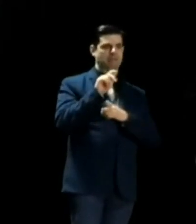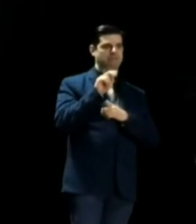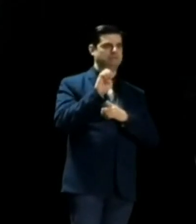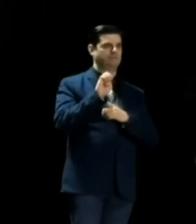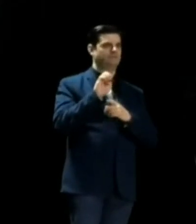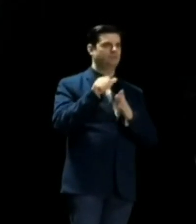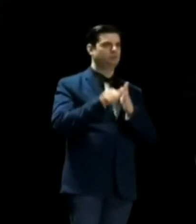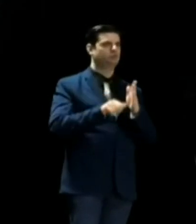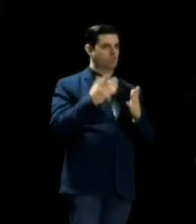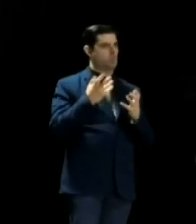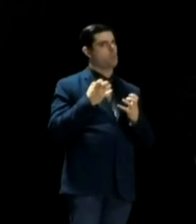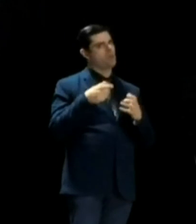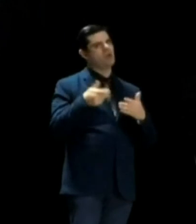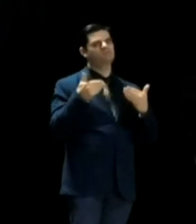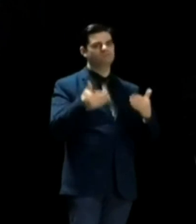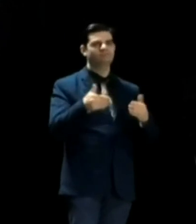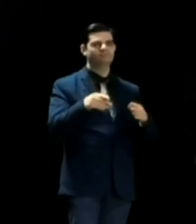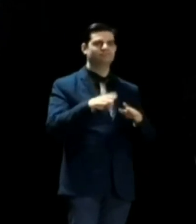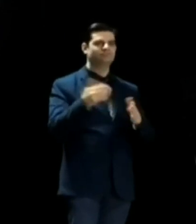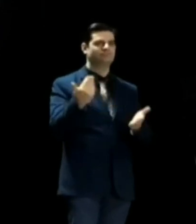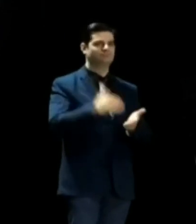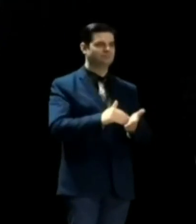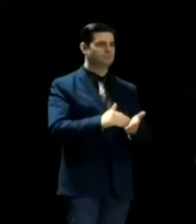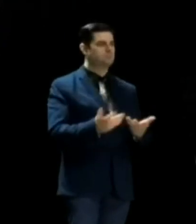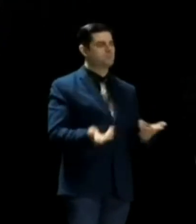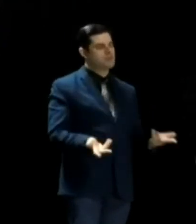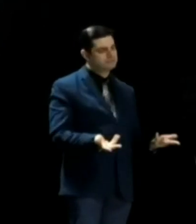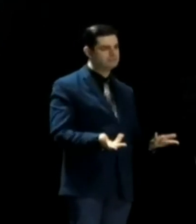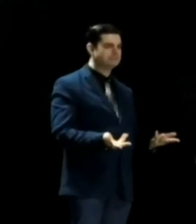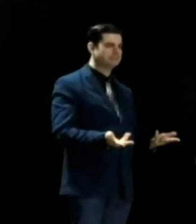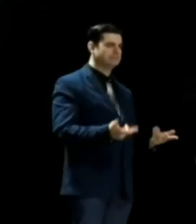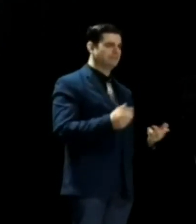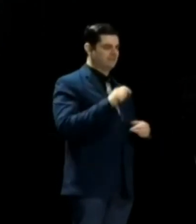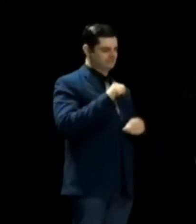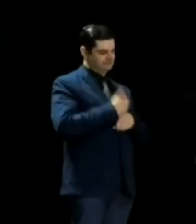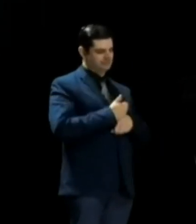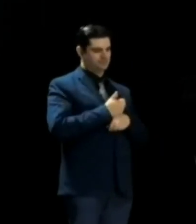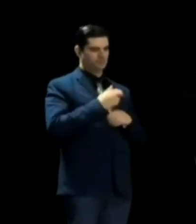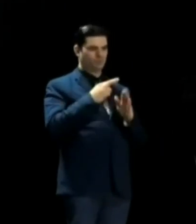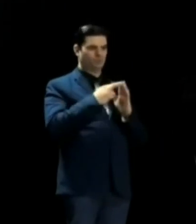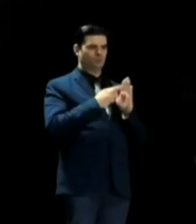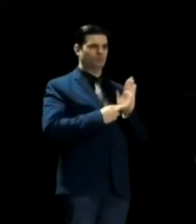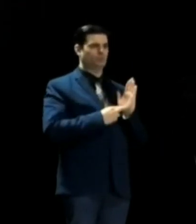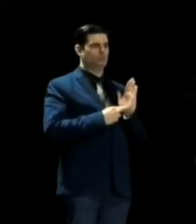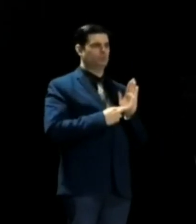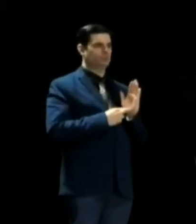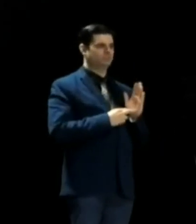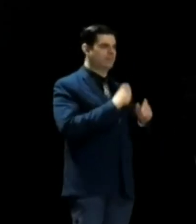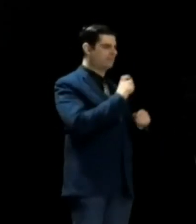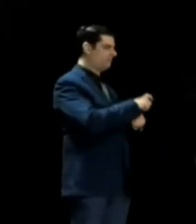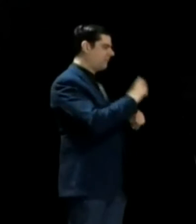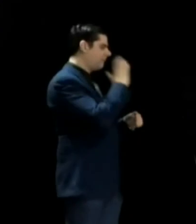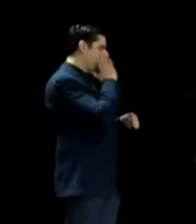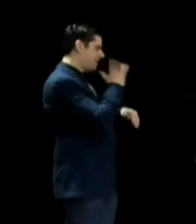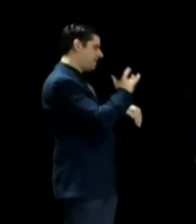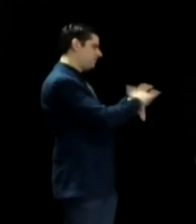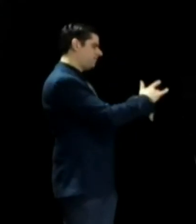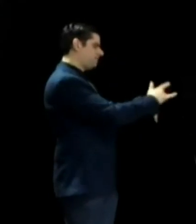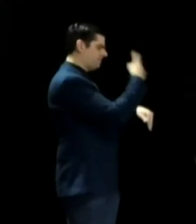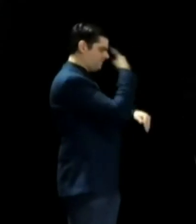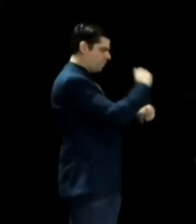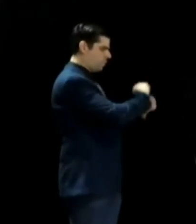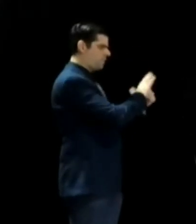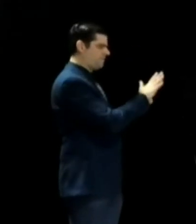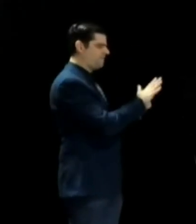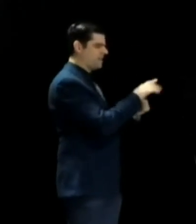a regulation. Only reason we needed that regulation is because we need to free up beds. We freed up the beds. We have too many beds open now. We